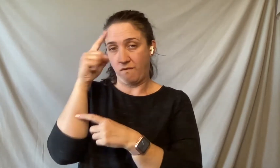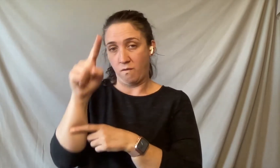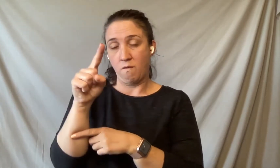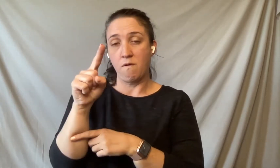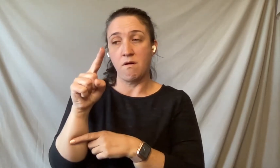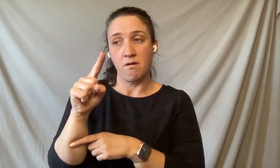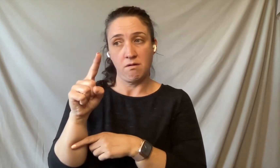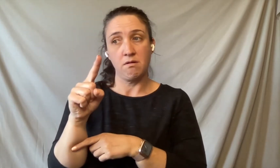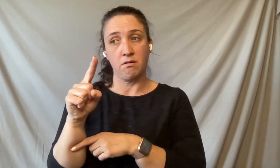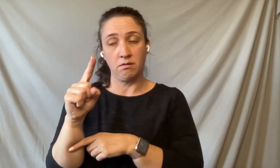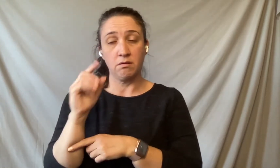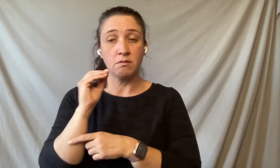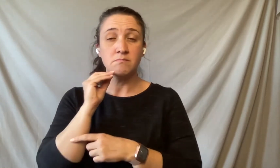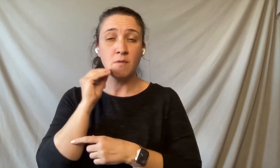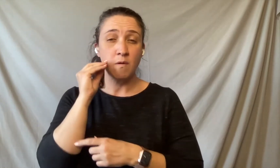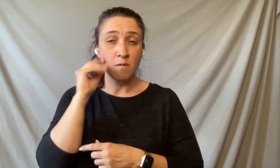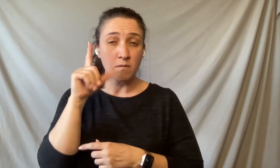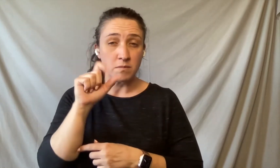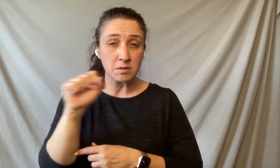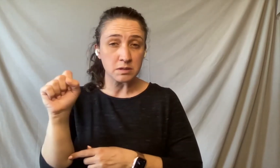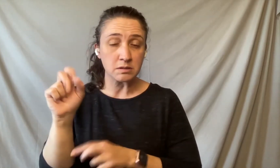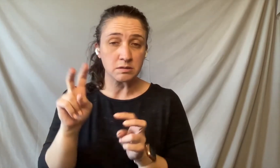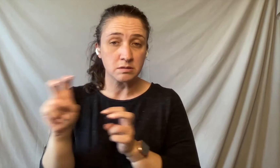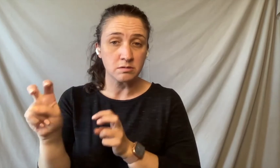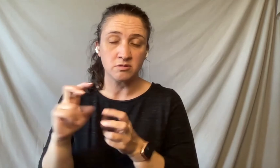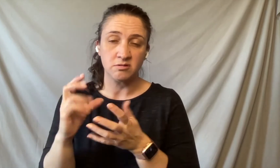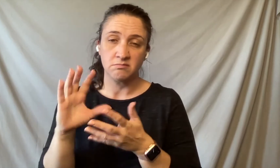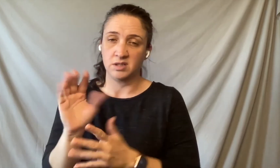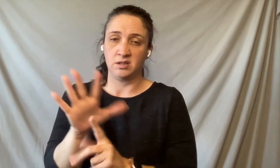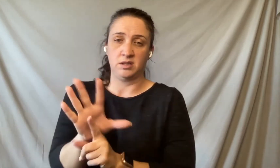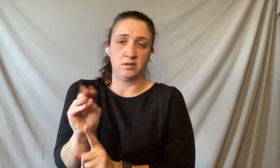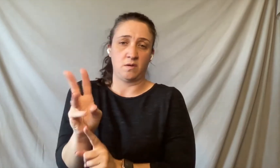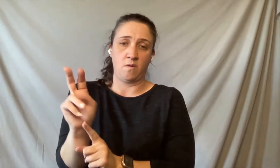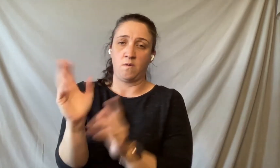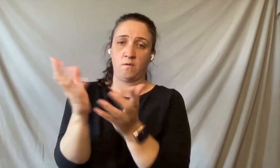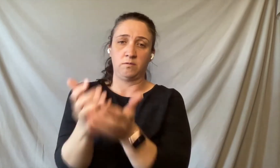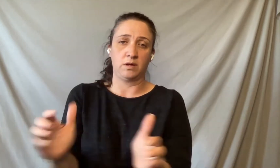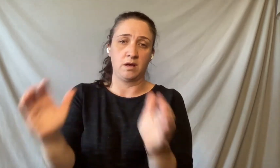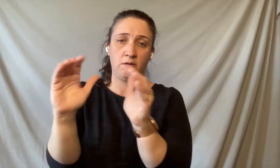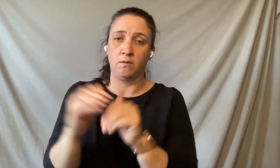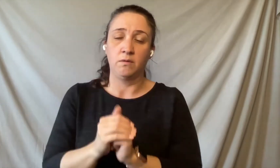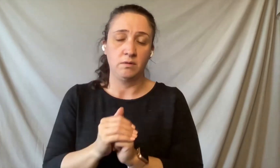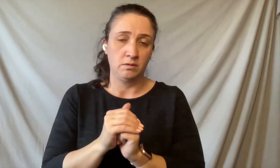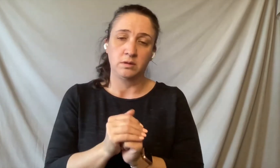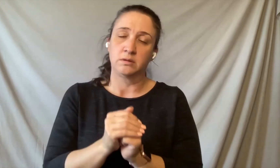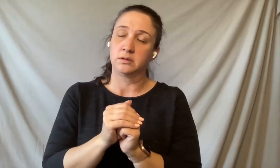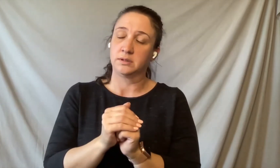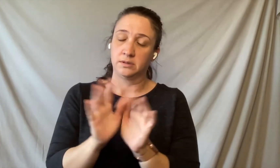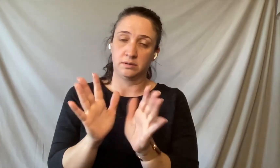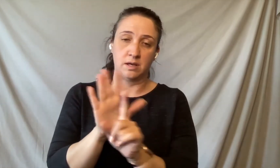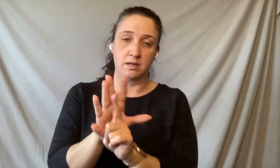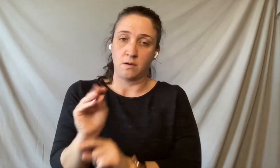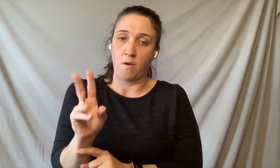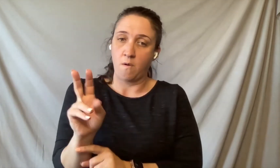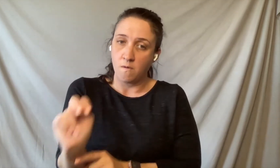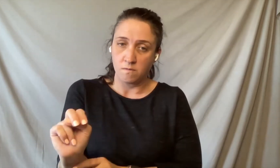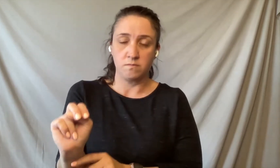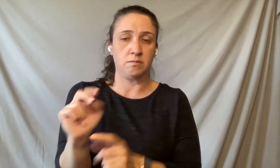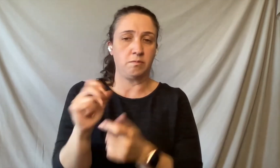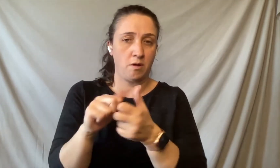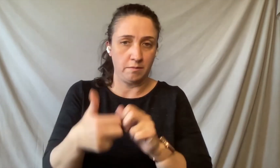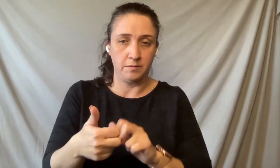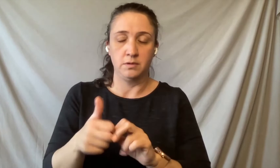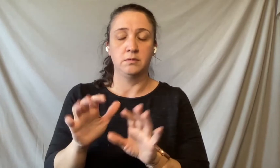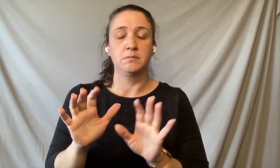homelessness to be its own category. I think it's a different set of problems. Again, I do think that there's a